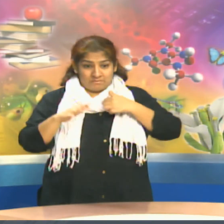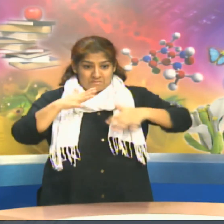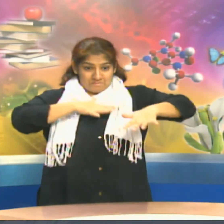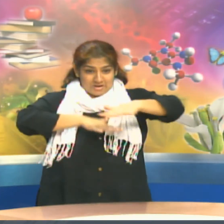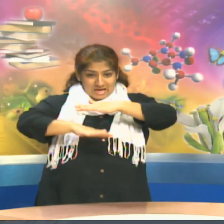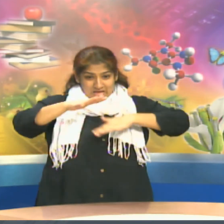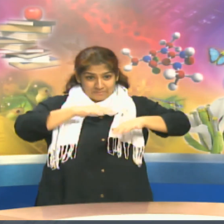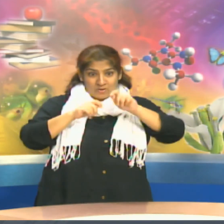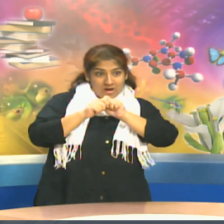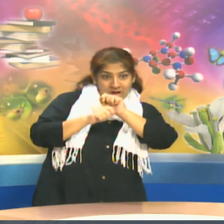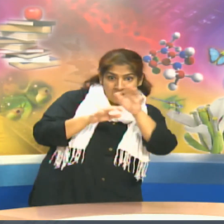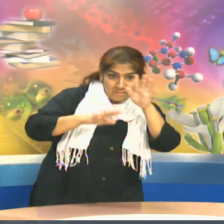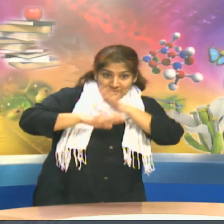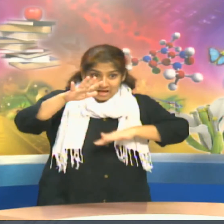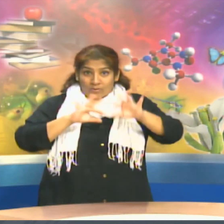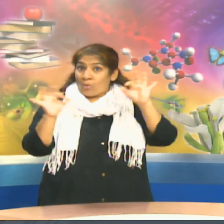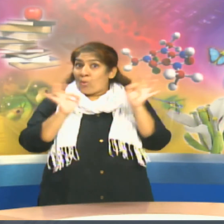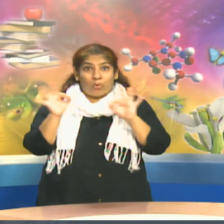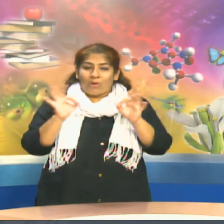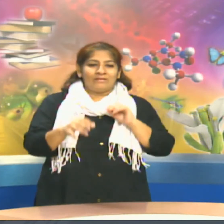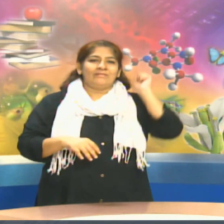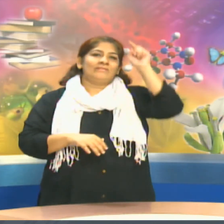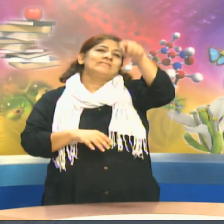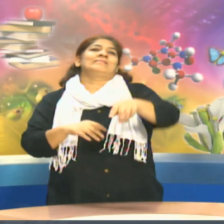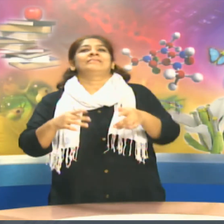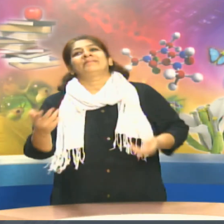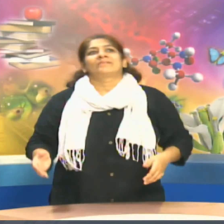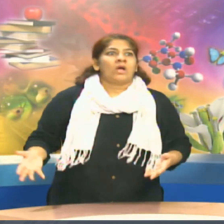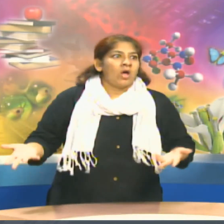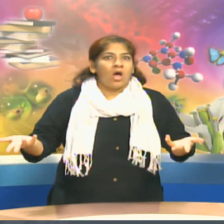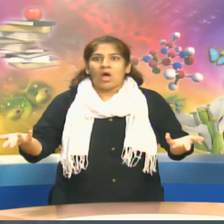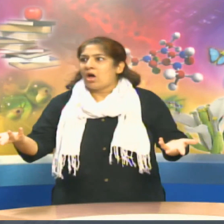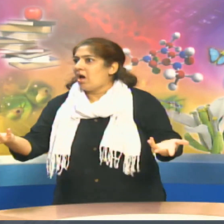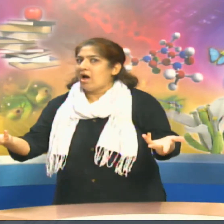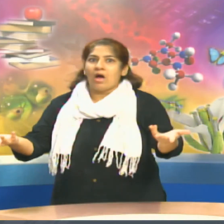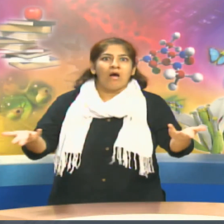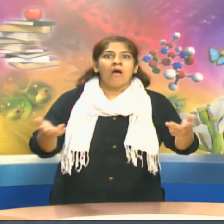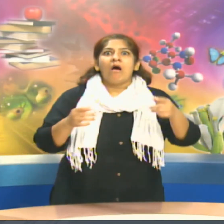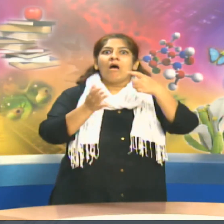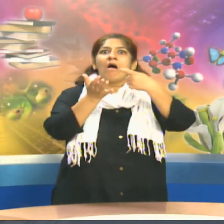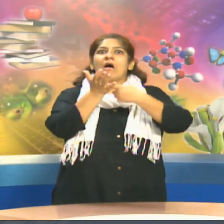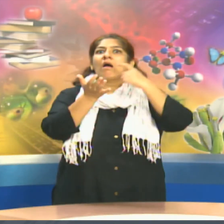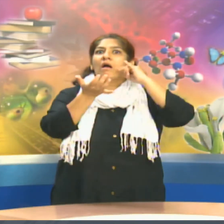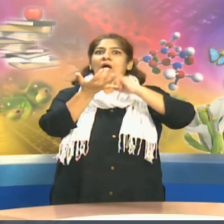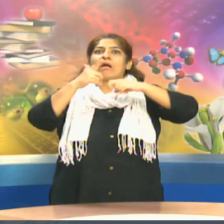coming time? So, if we plan ahead, beforehand if we plan, then it helps us to